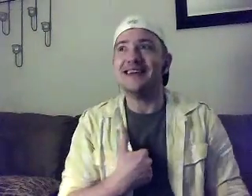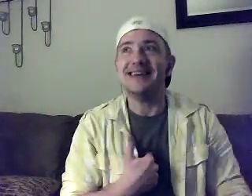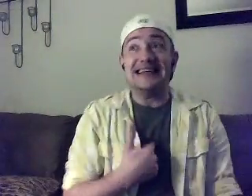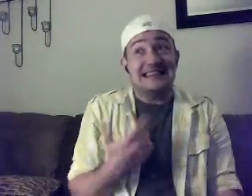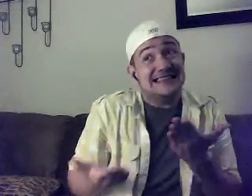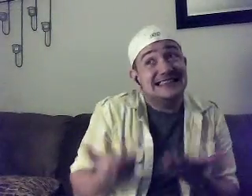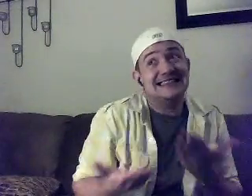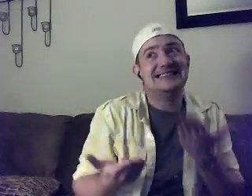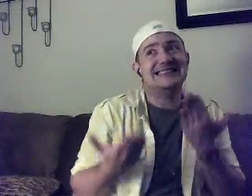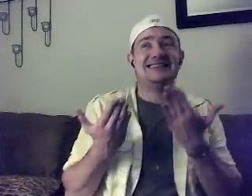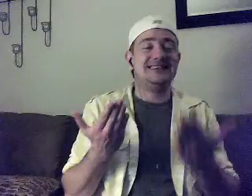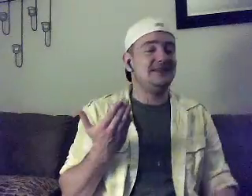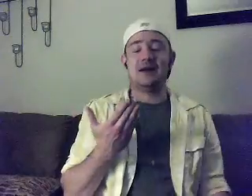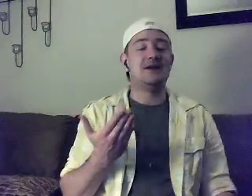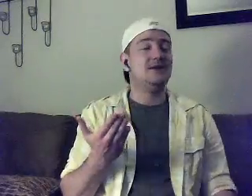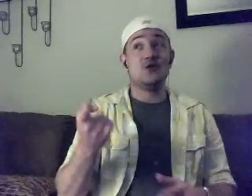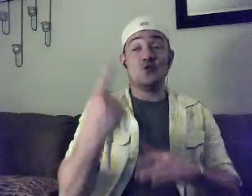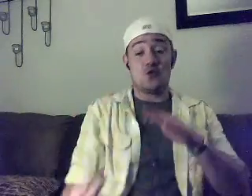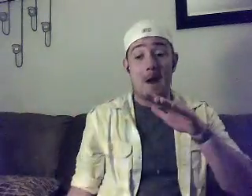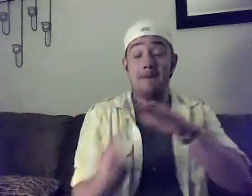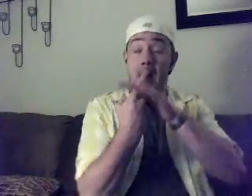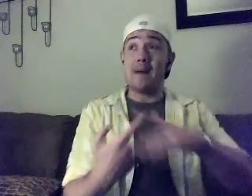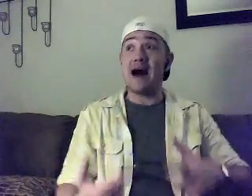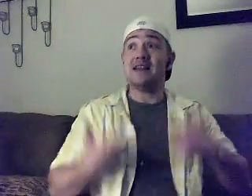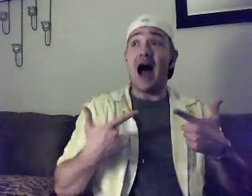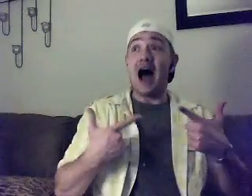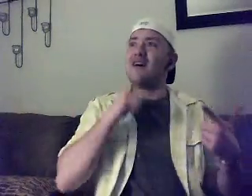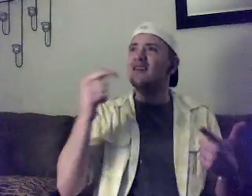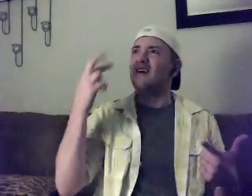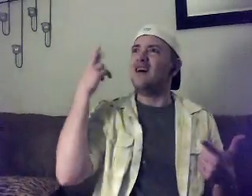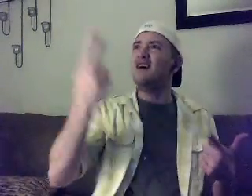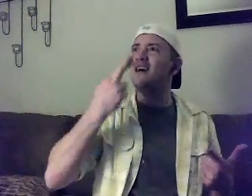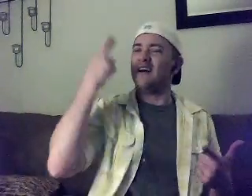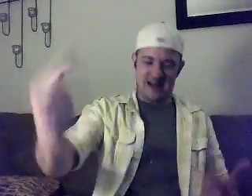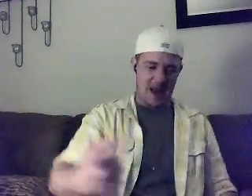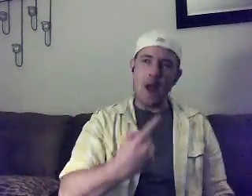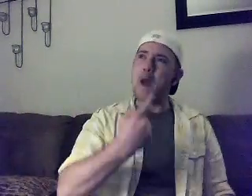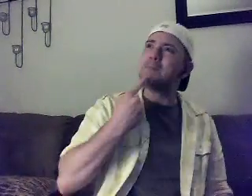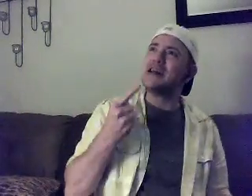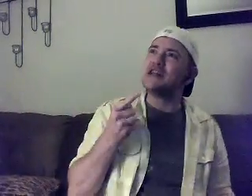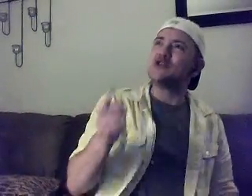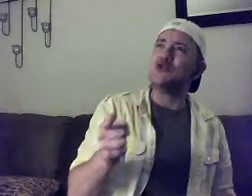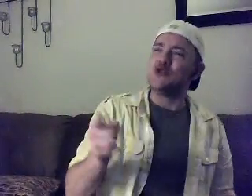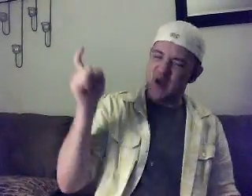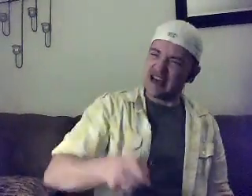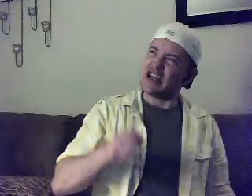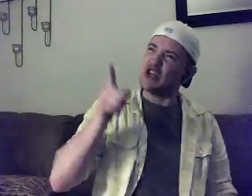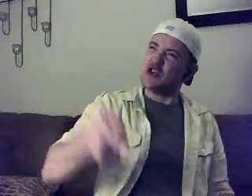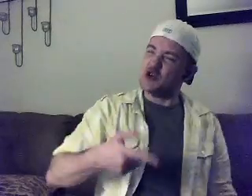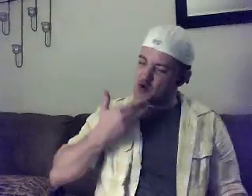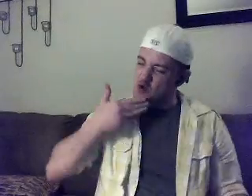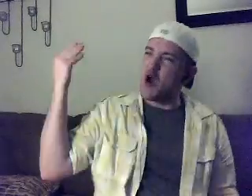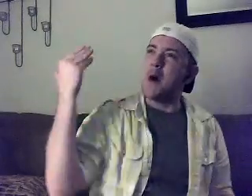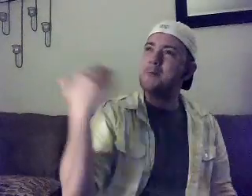maybe Before you came into my life I met you so bad I met you so, I met you so,